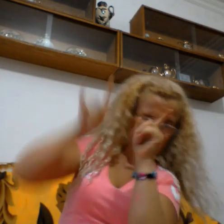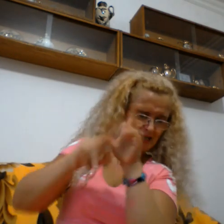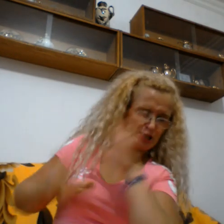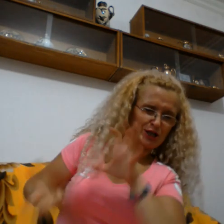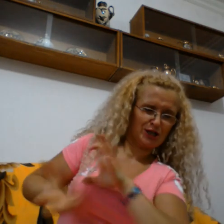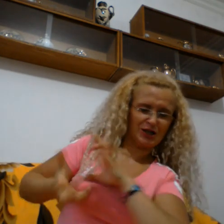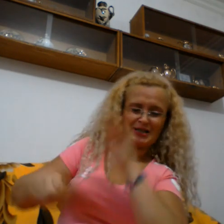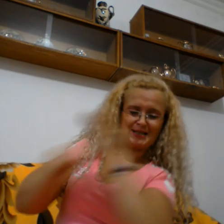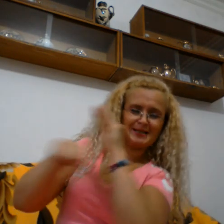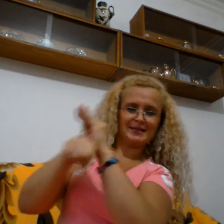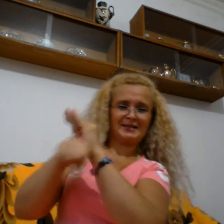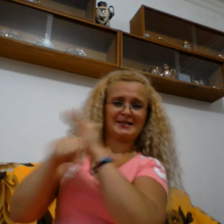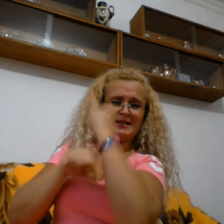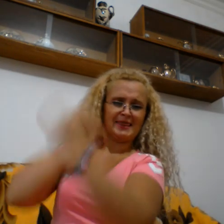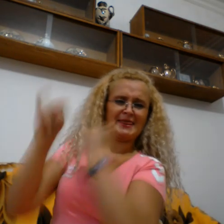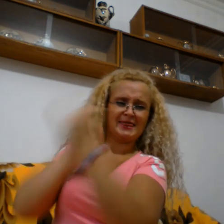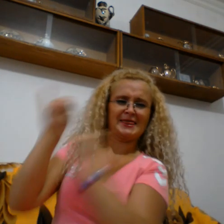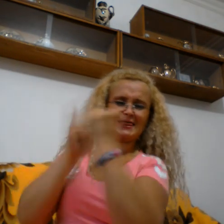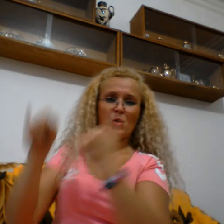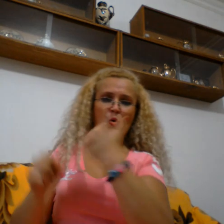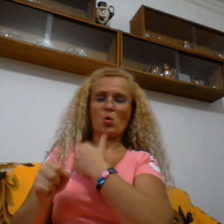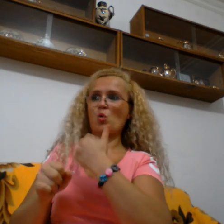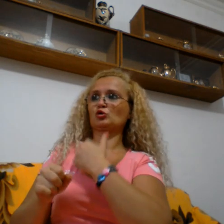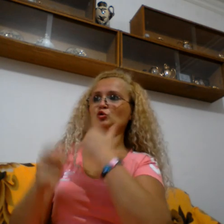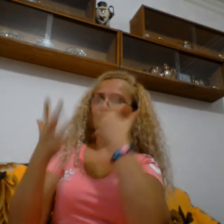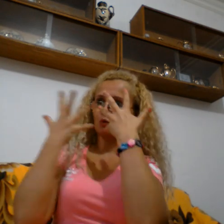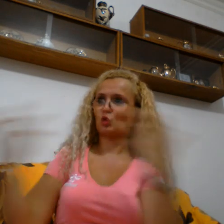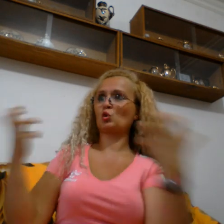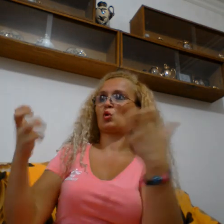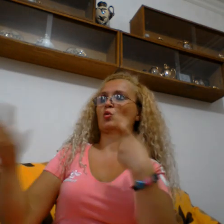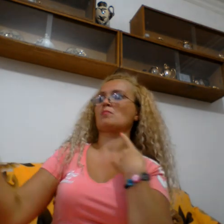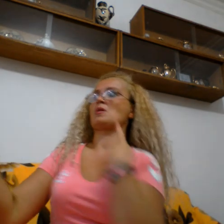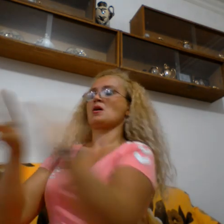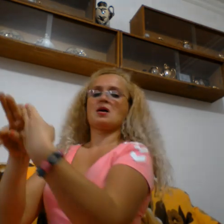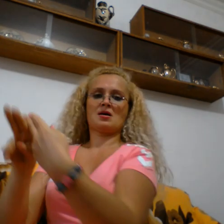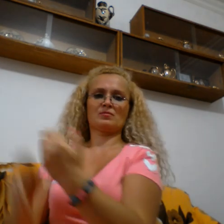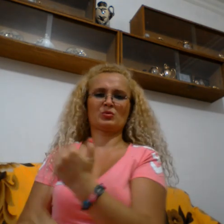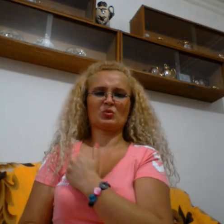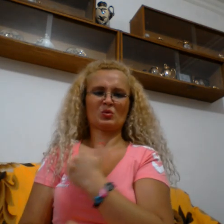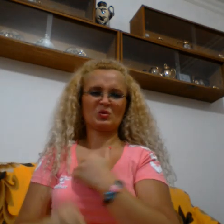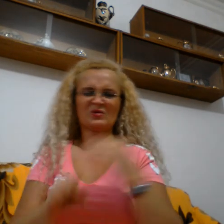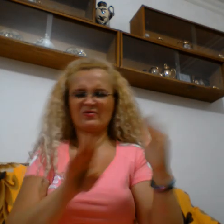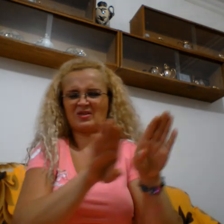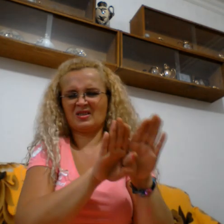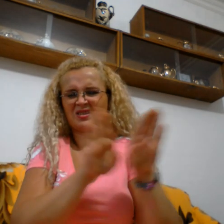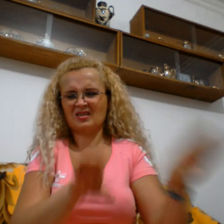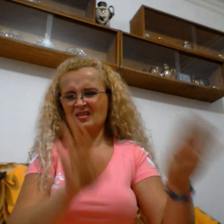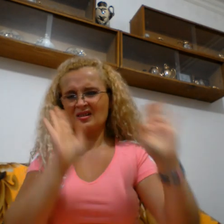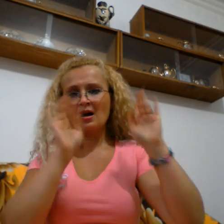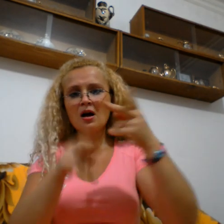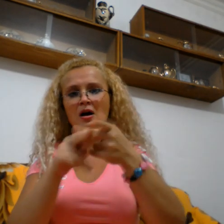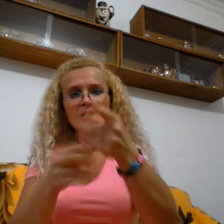Soyuz simulator. What is the number of the expedition? Prime crew 4950.